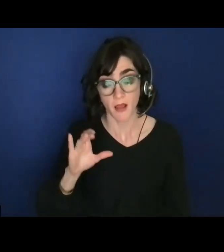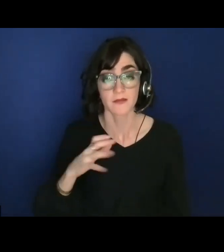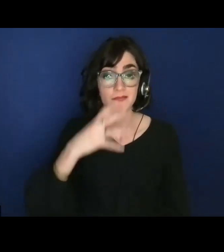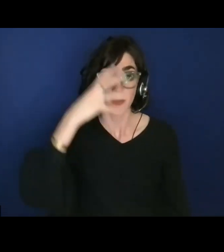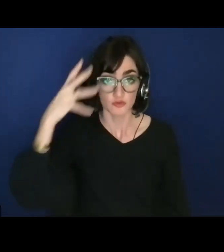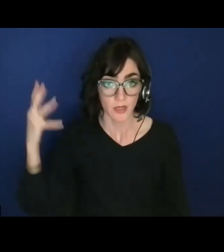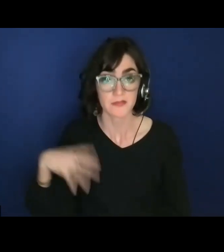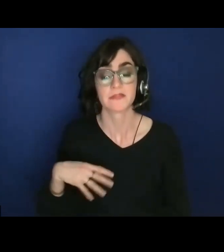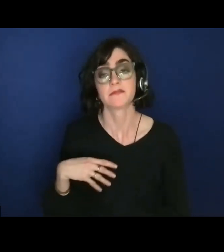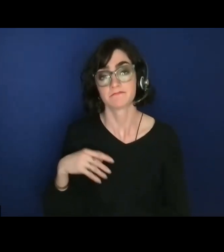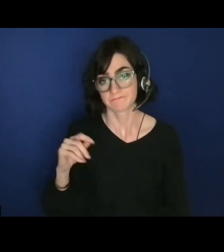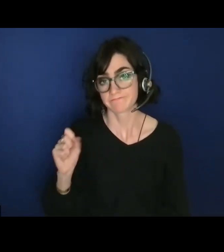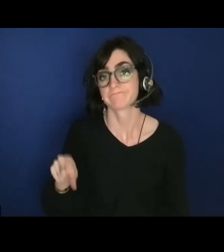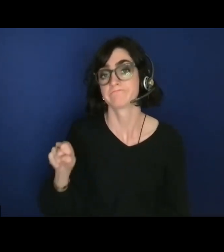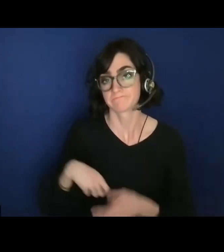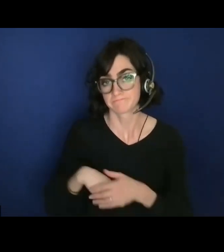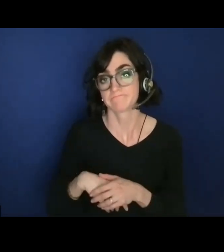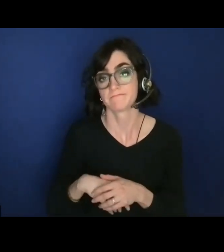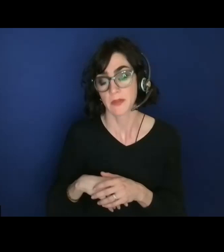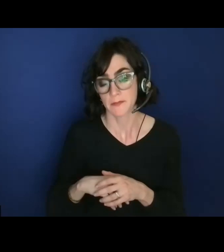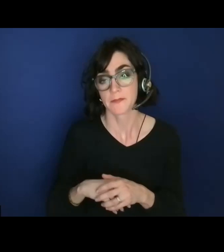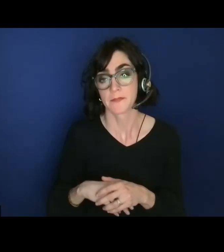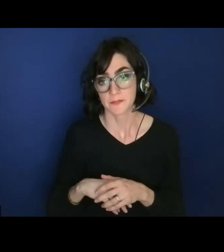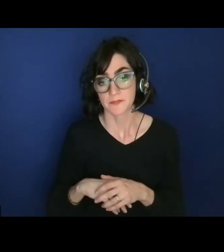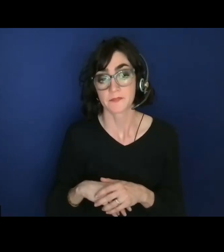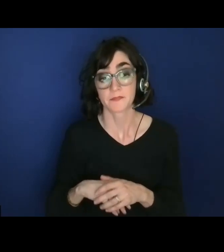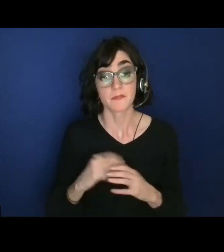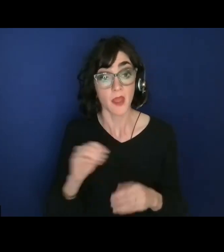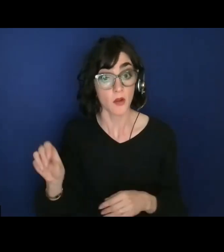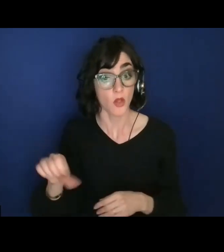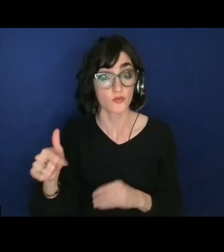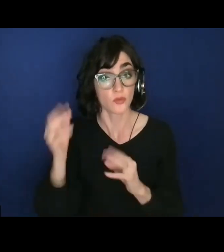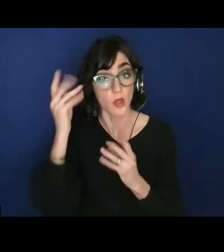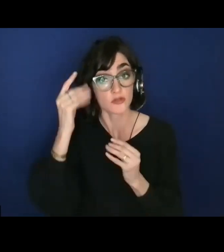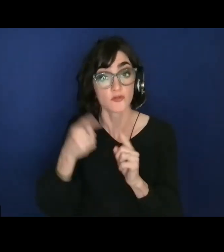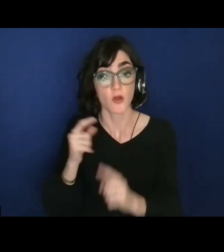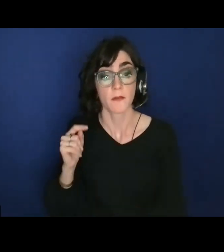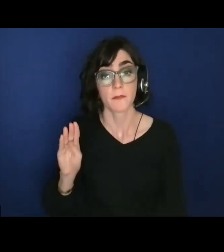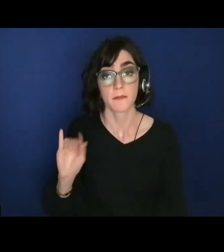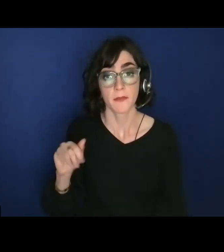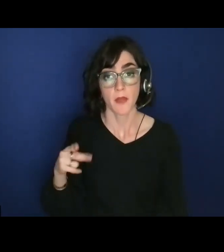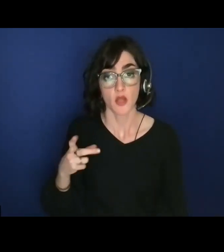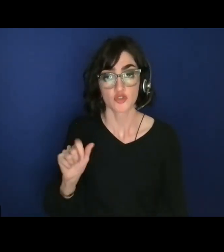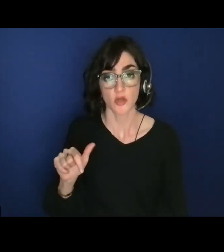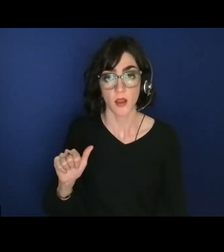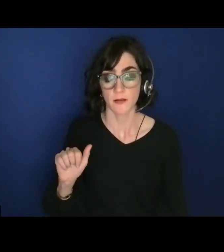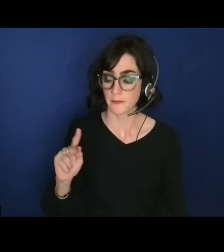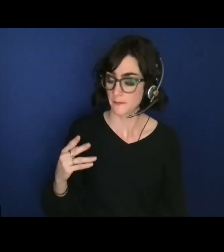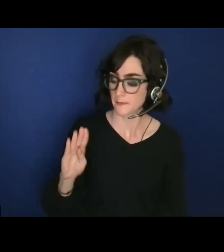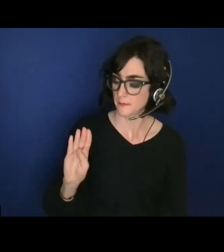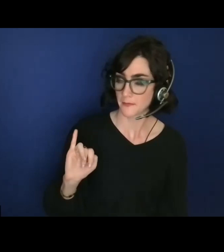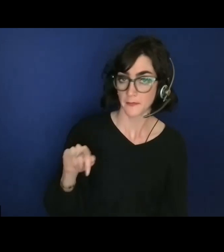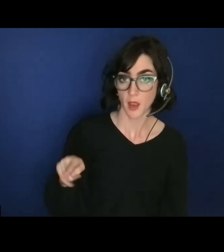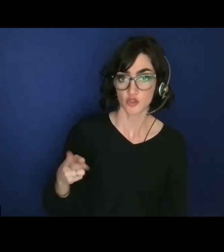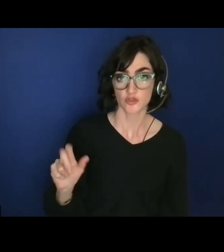Anna very much echoed. And some thoughts here from Bipasha also. She echoes what Jessica